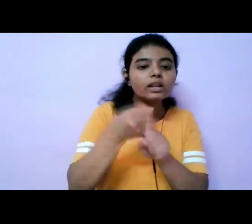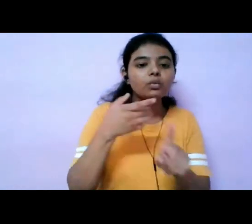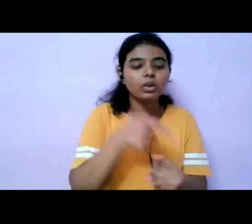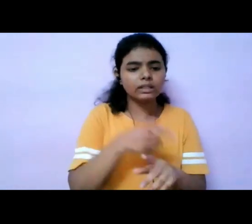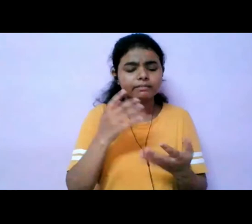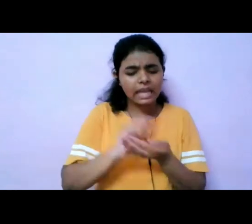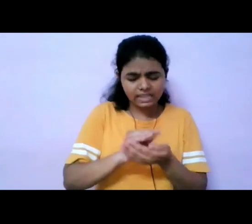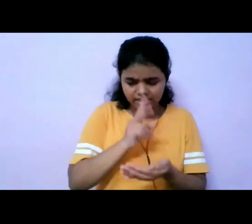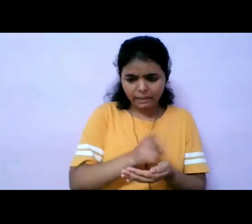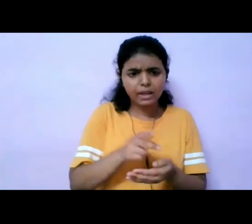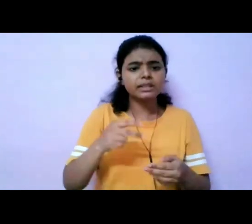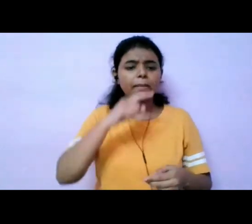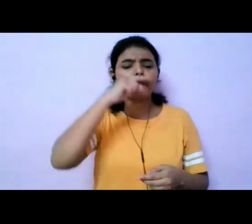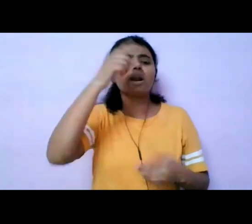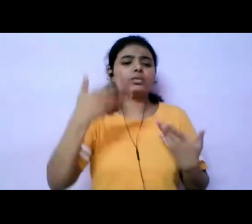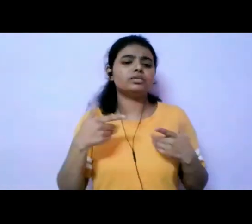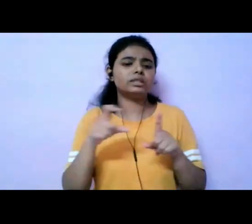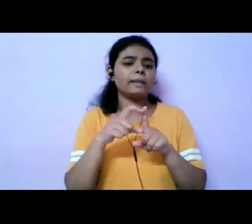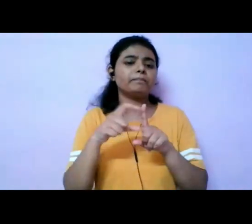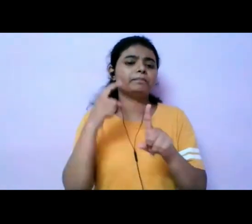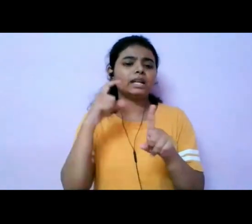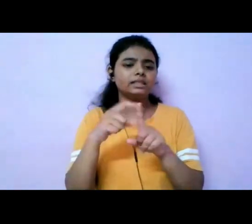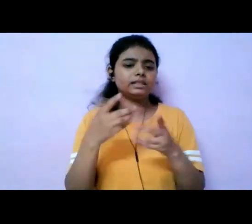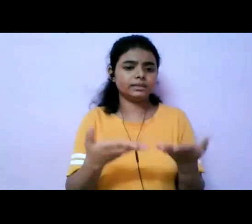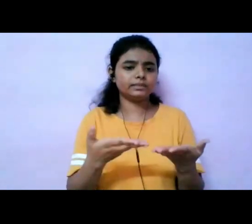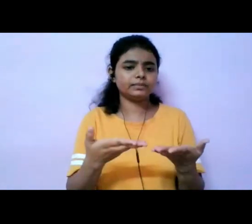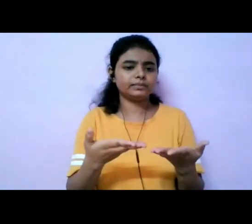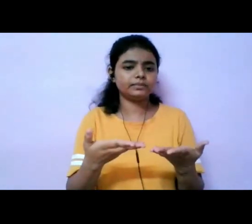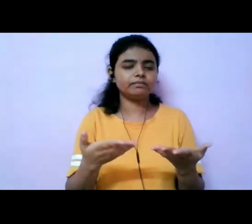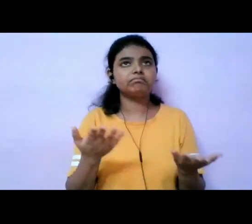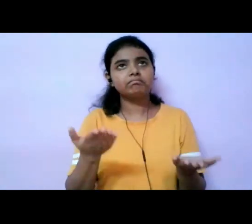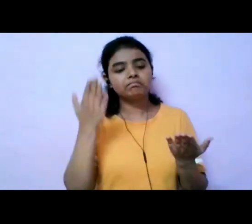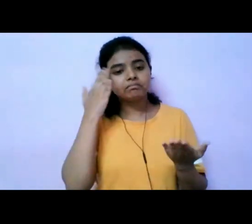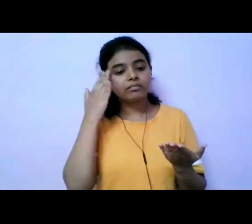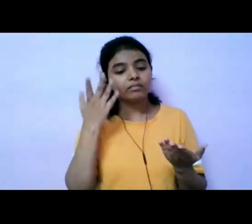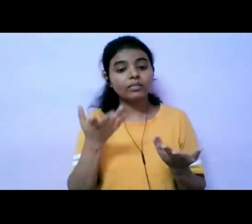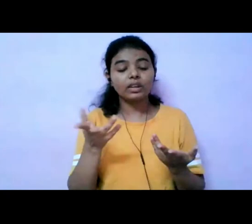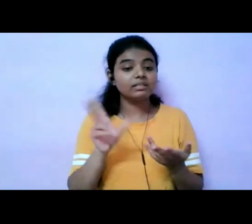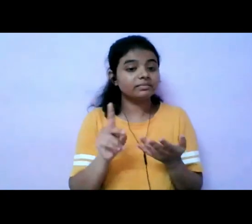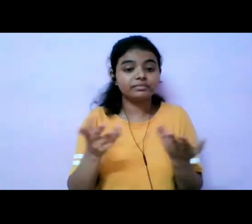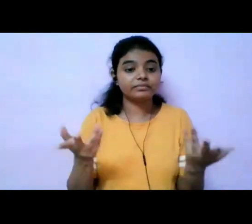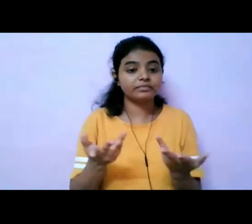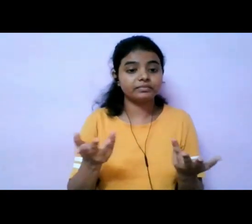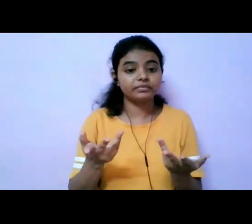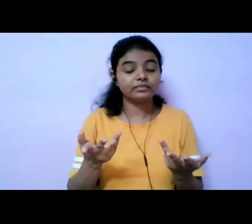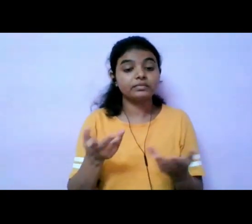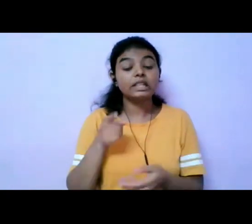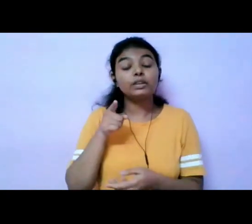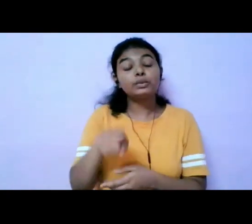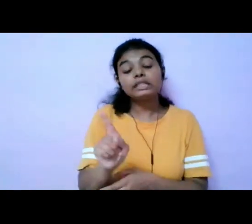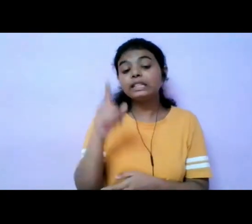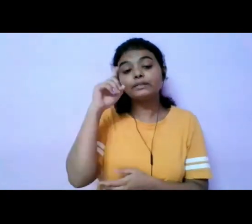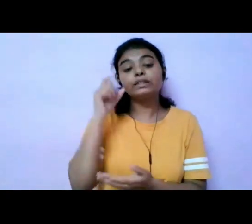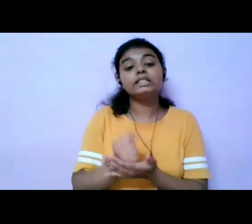a proud identity. And so, you know, again, you have to decide what's good for you.